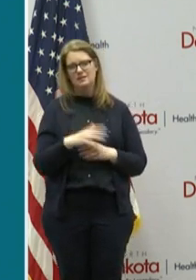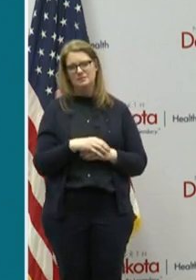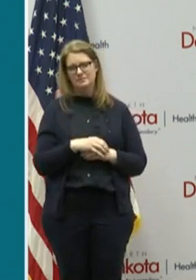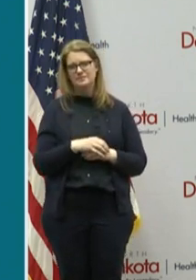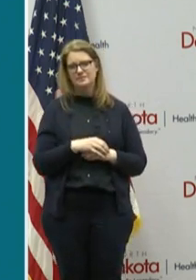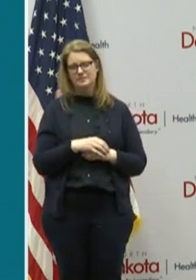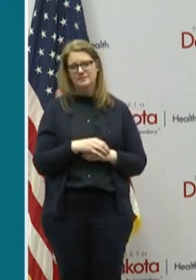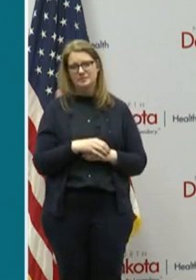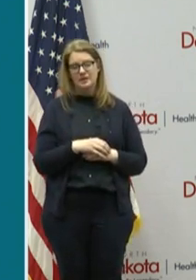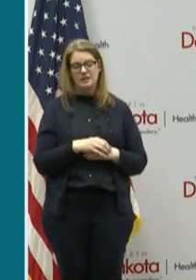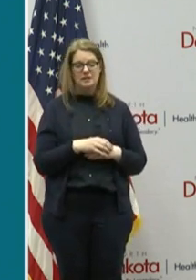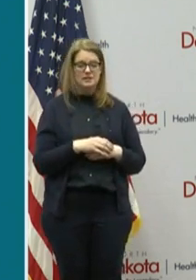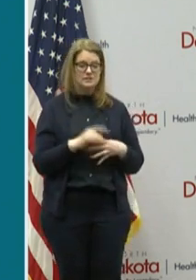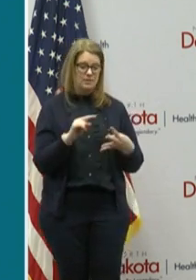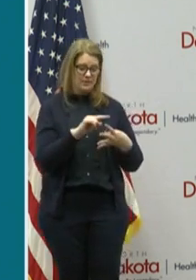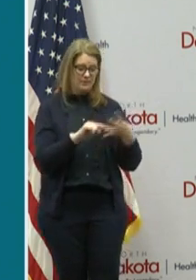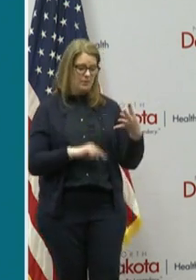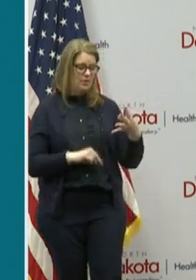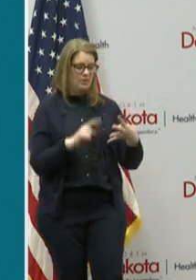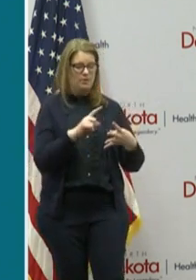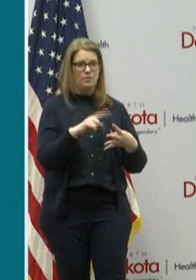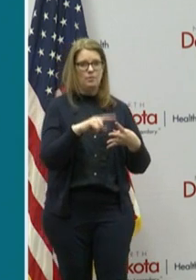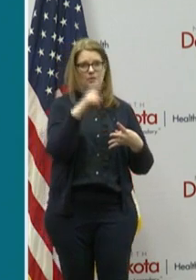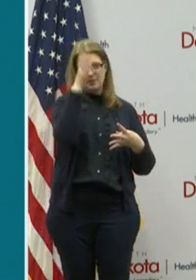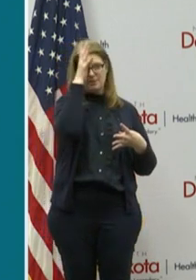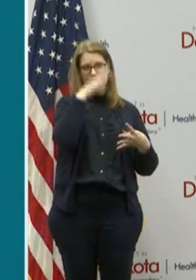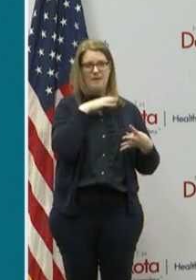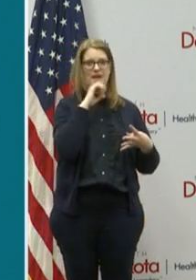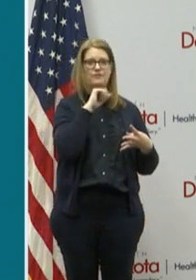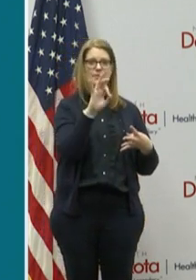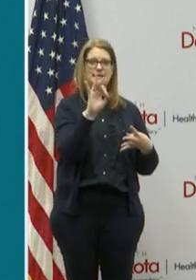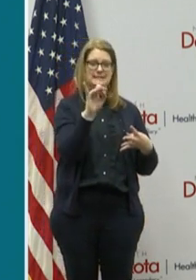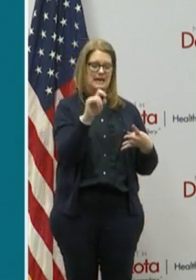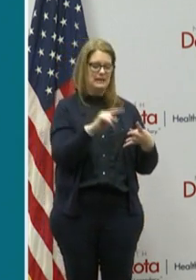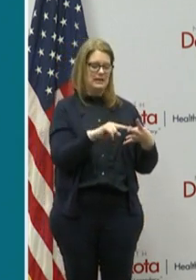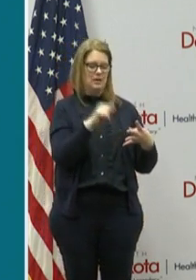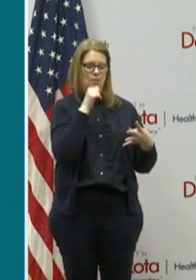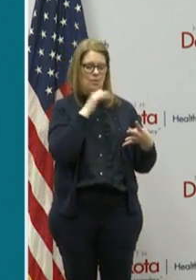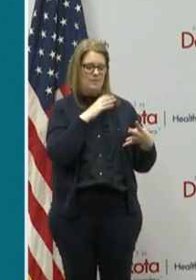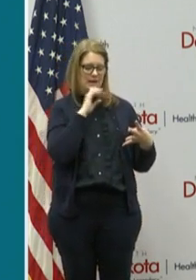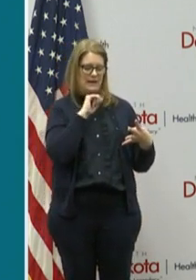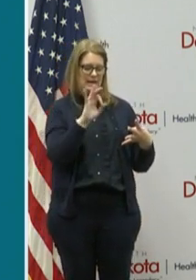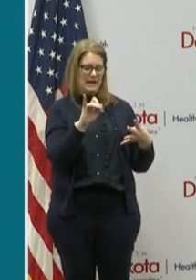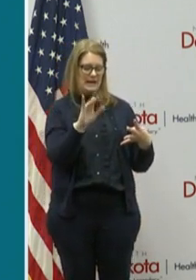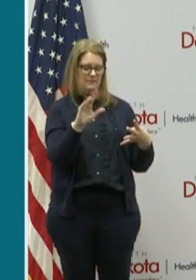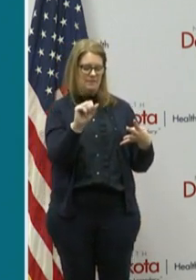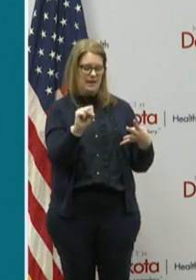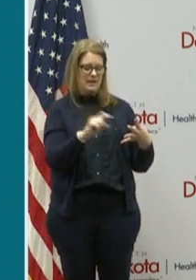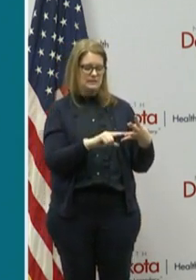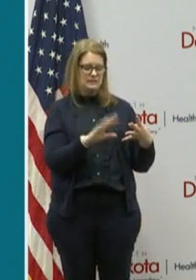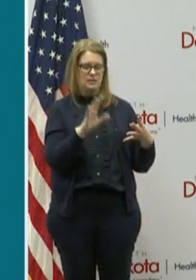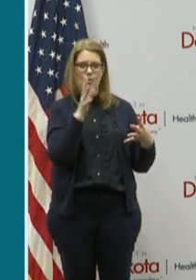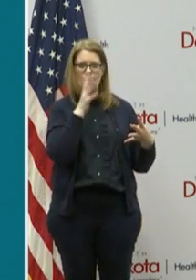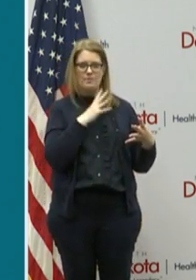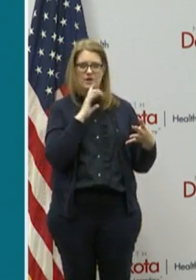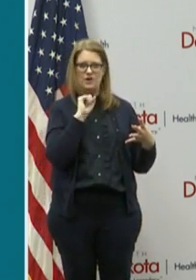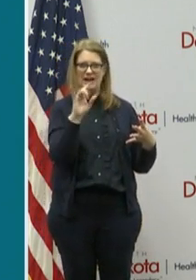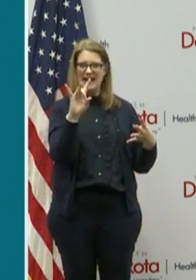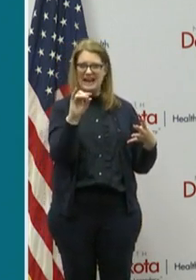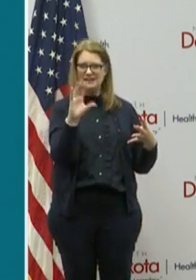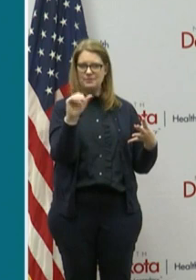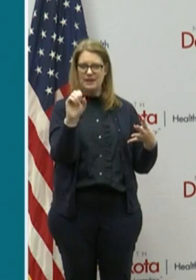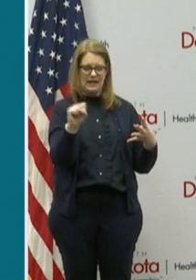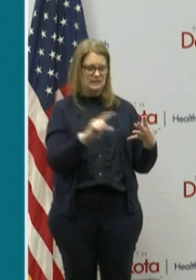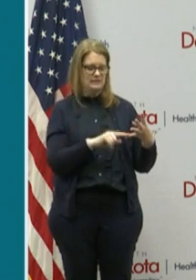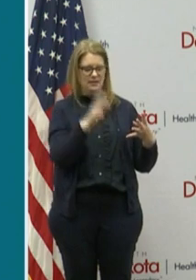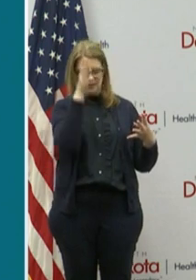pandemic. Of the 4 that passed away, one was a man in his 90s from Cass County, a woman in her 90s from Cass County, a woman in her 80s from Cass County, and a